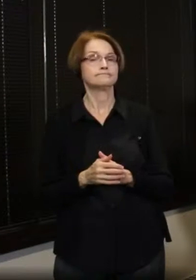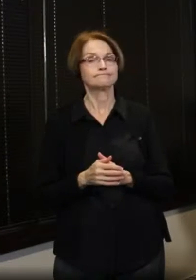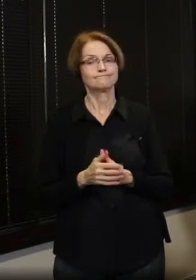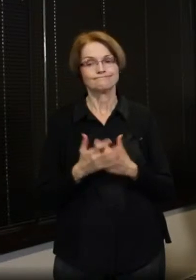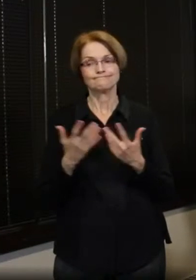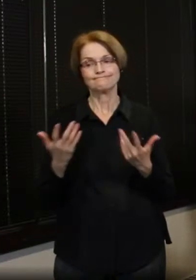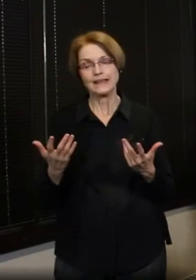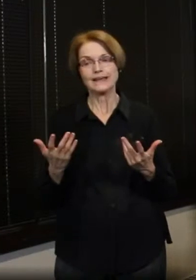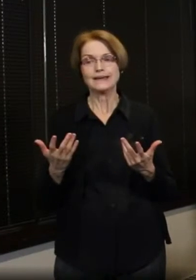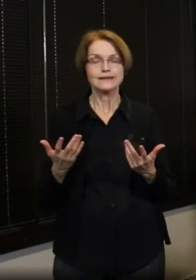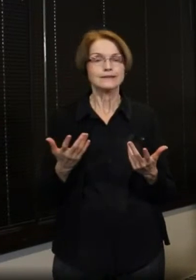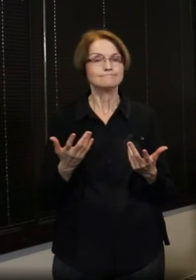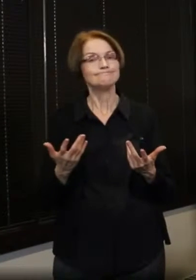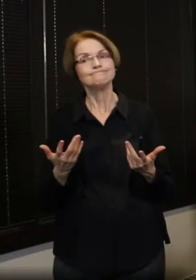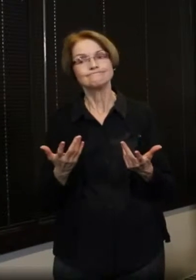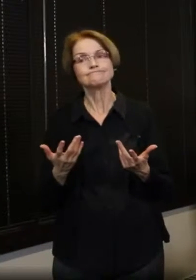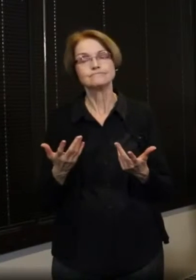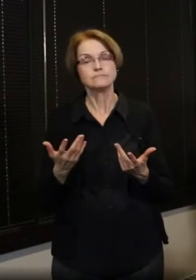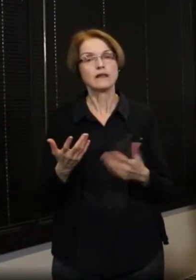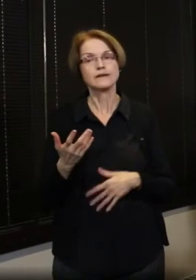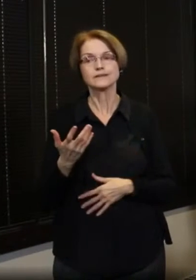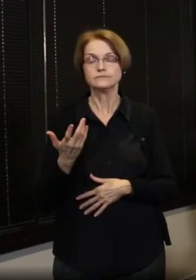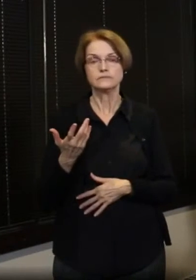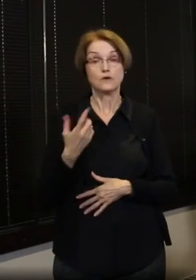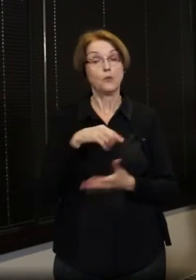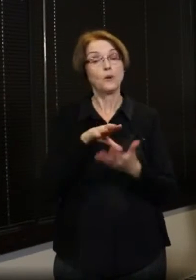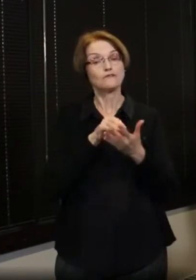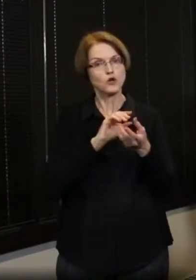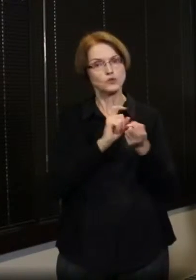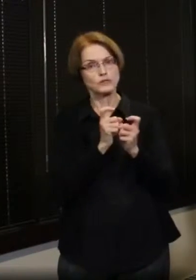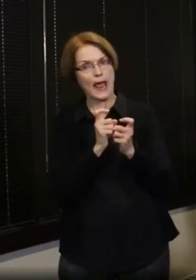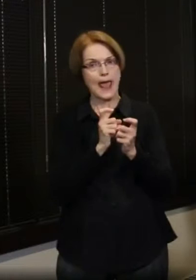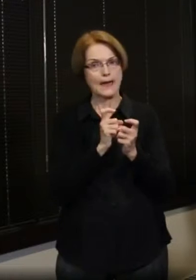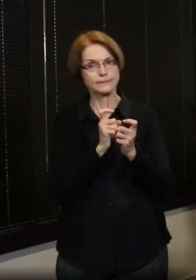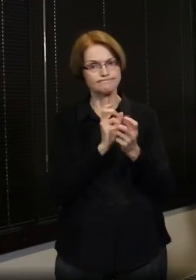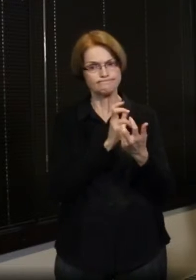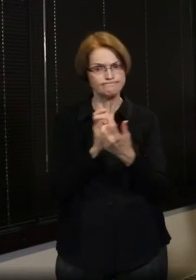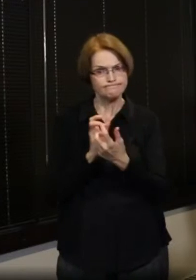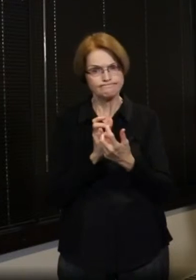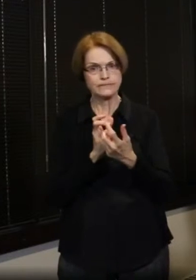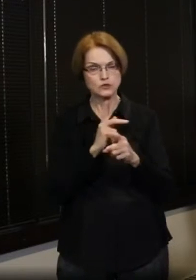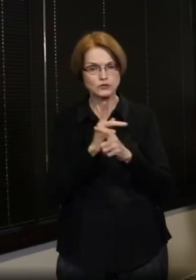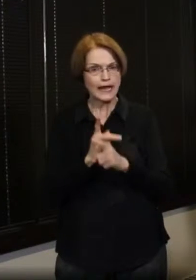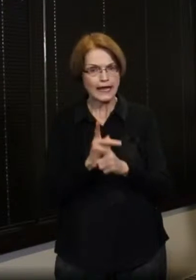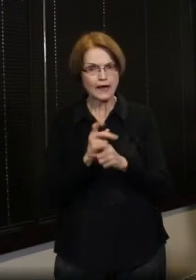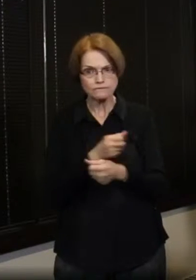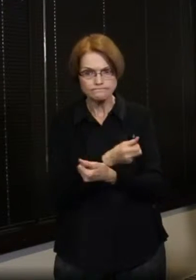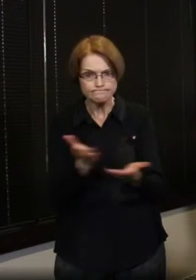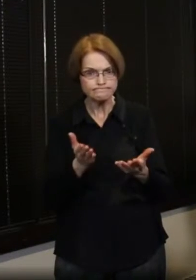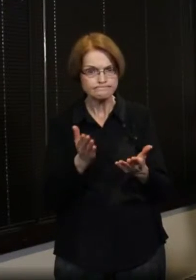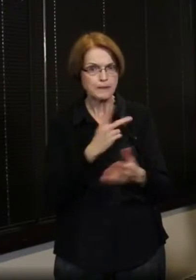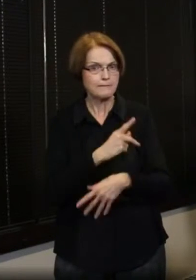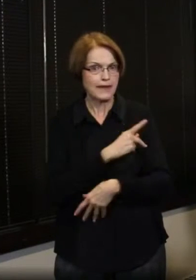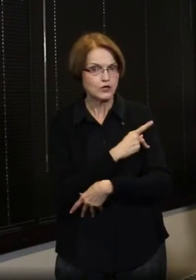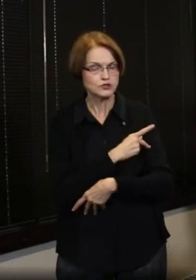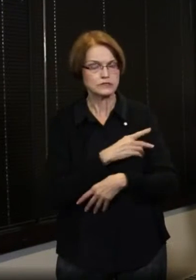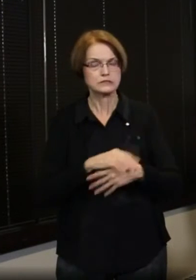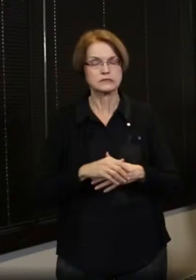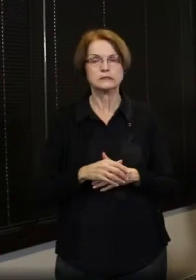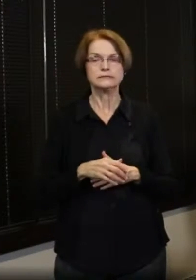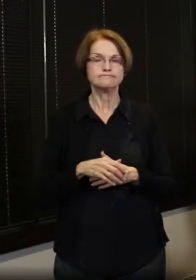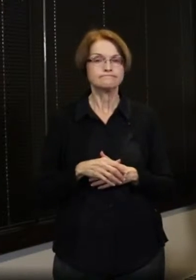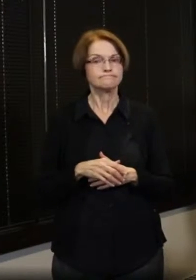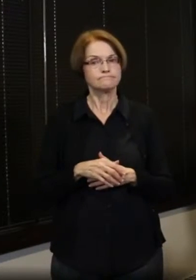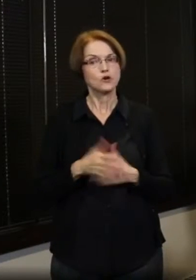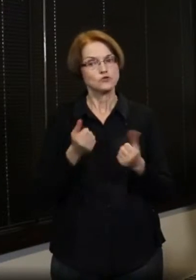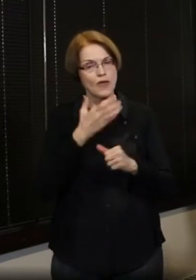any other organization, we've learned to adapt to take care of everybody and to do